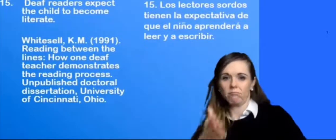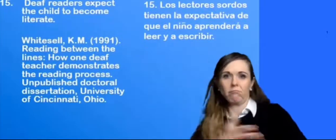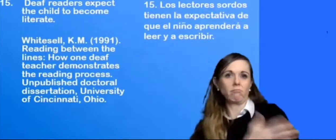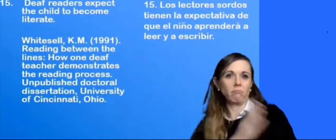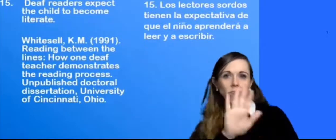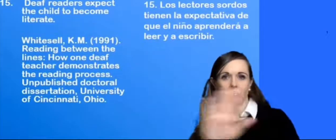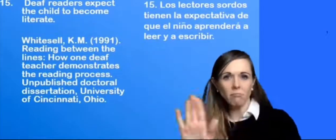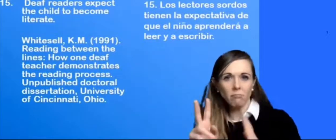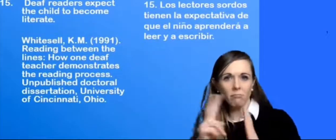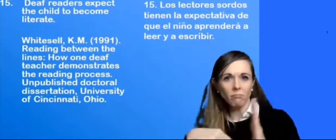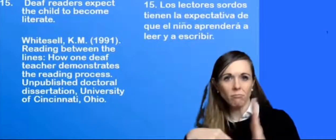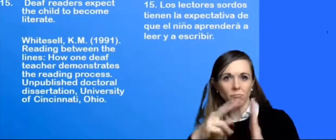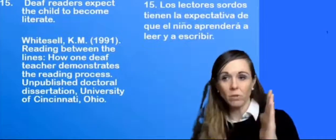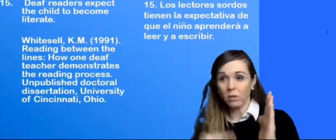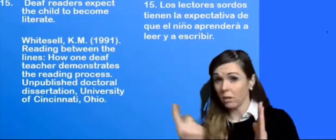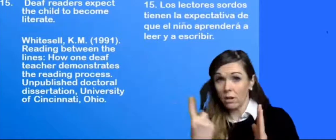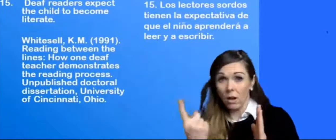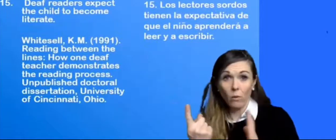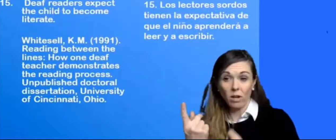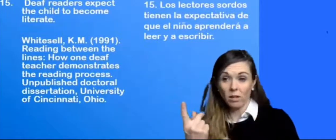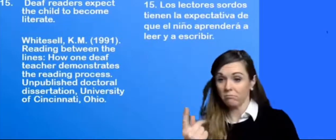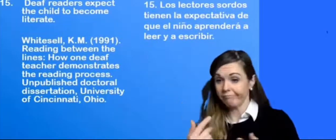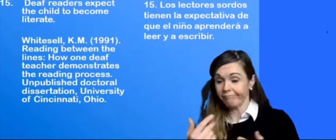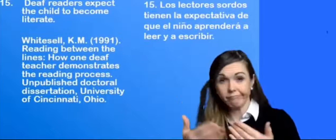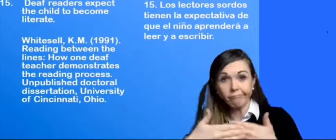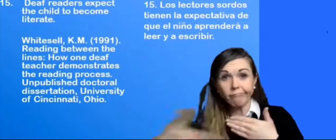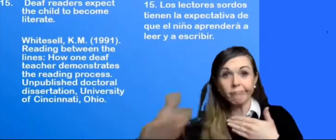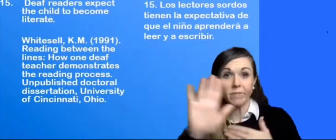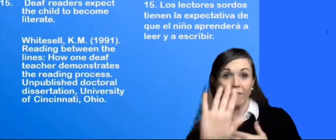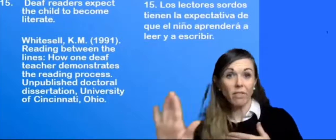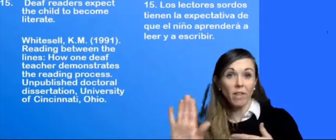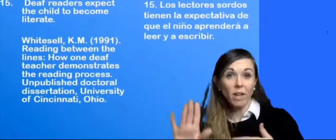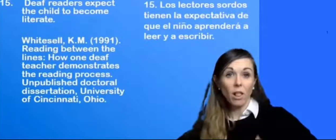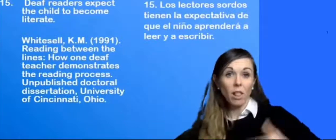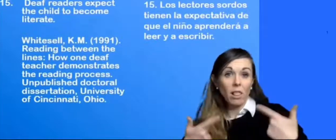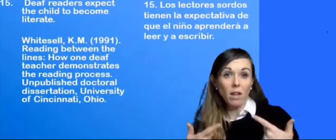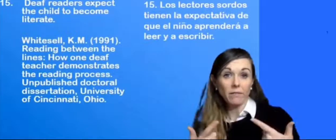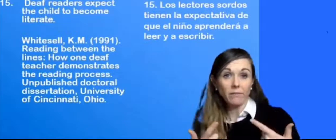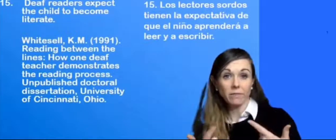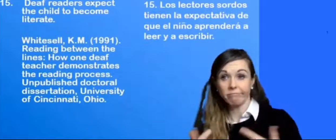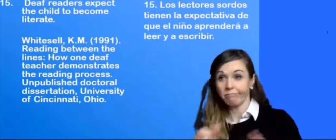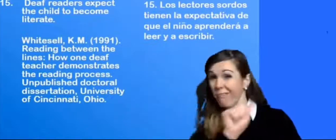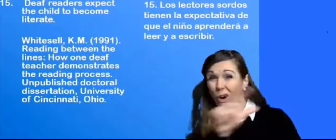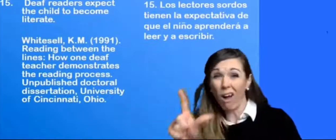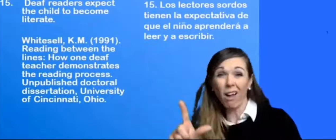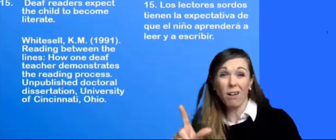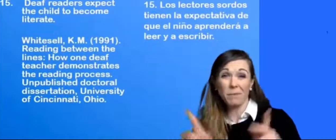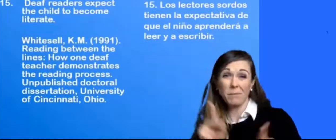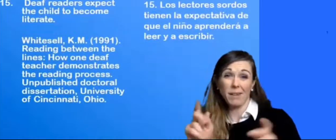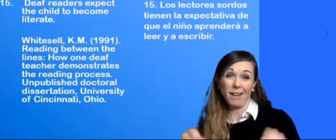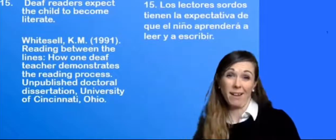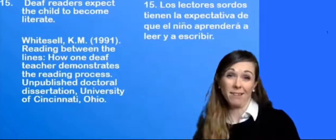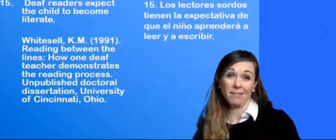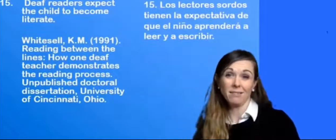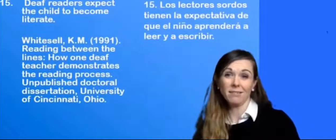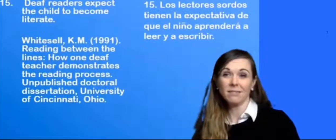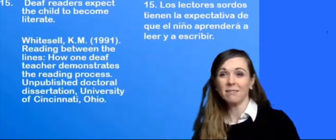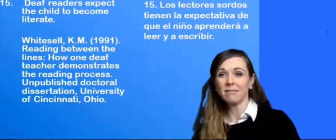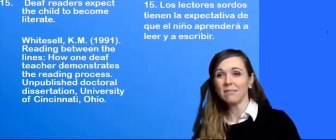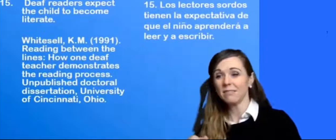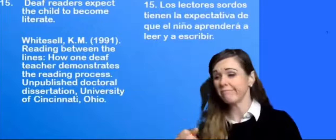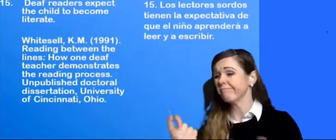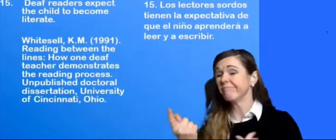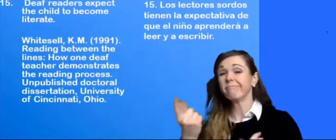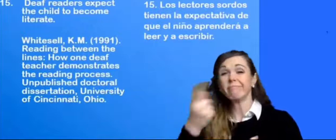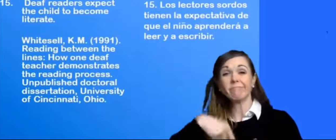school, everything's fine, no, we really have to support them in their quest of becoming great